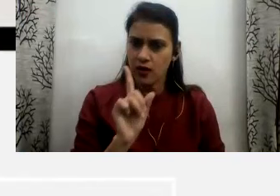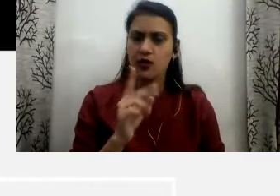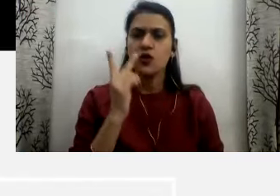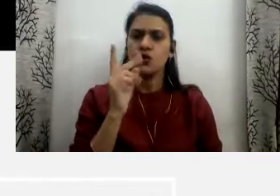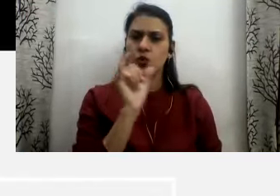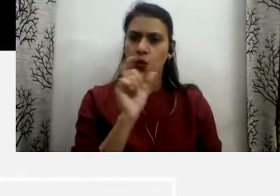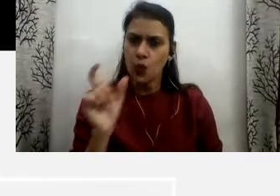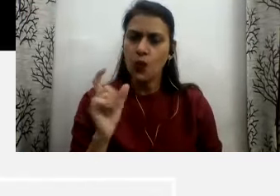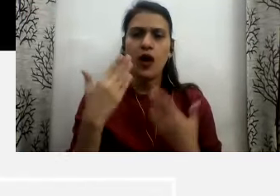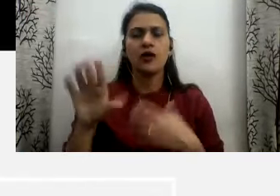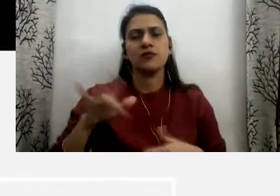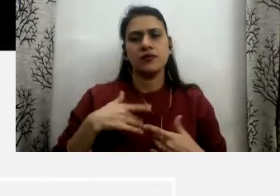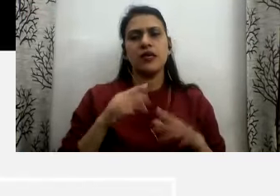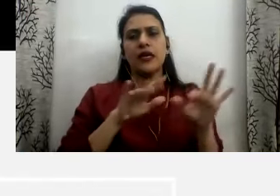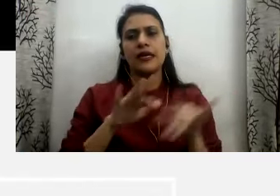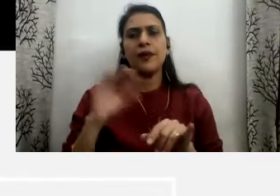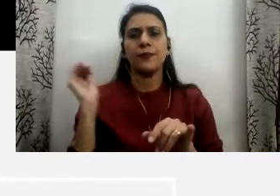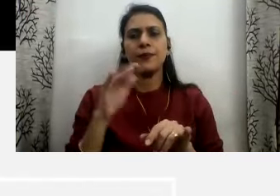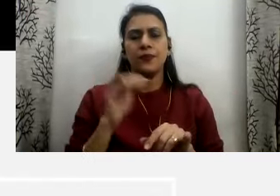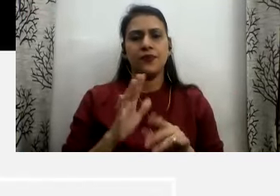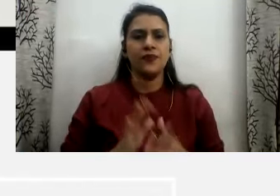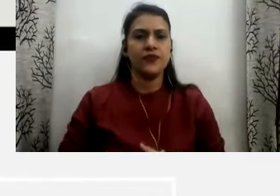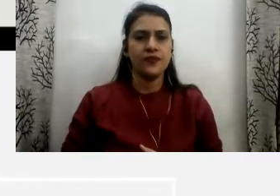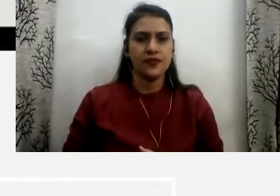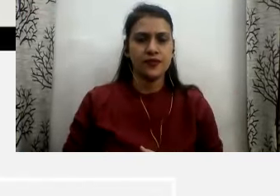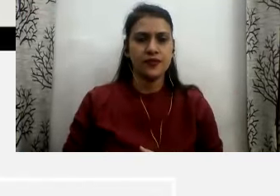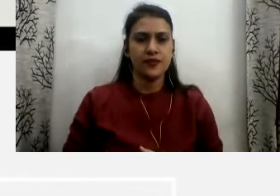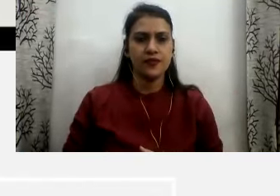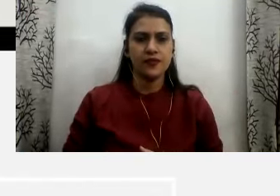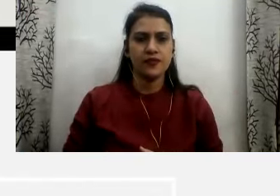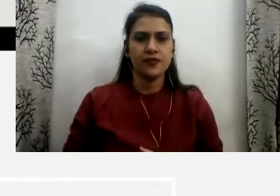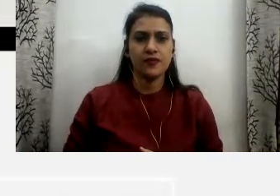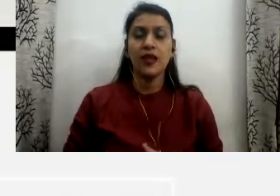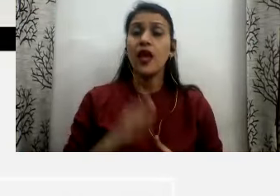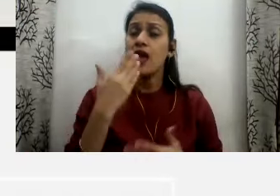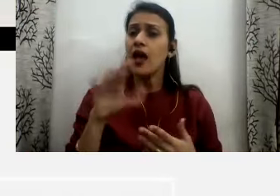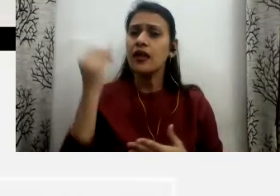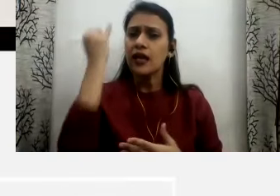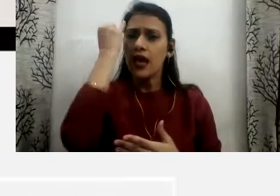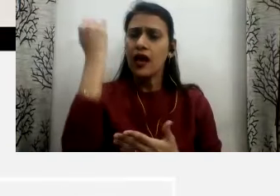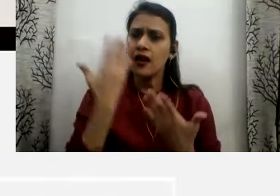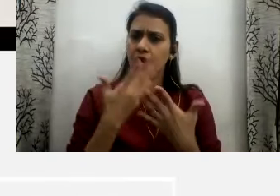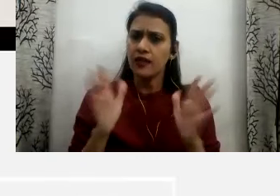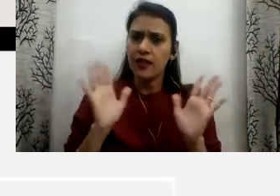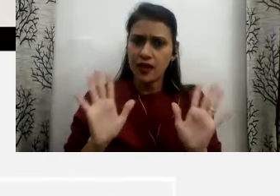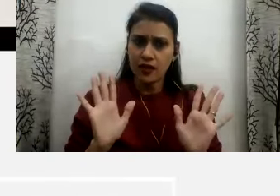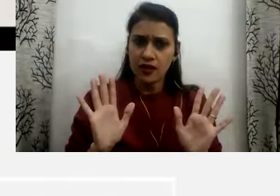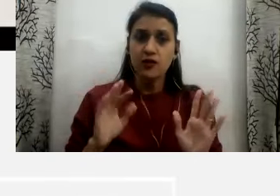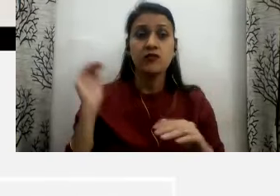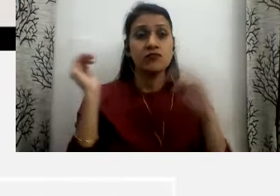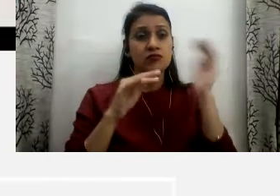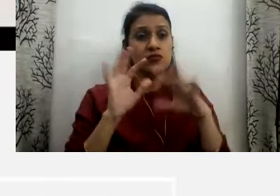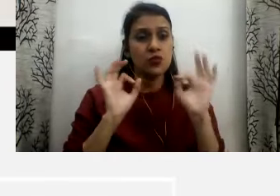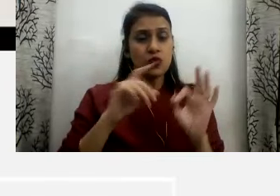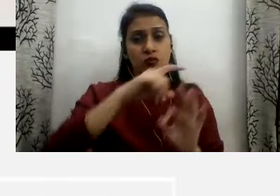We have hurricanes, droughts, and floods. Any other ideas? Type your super hot